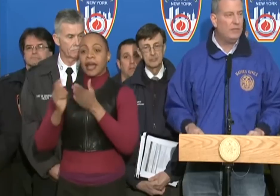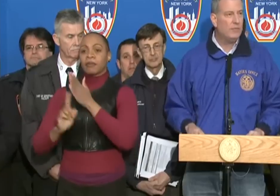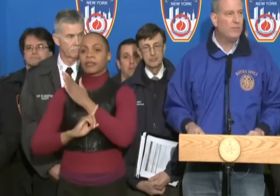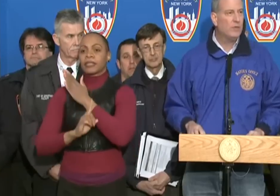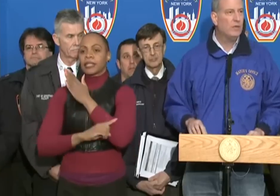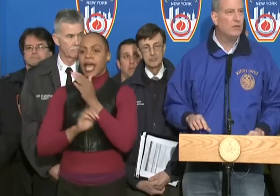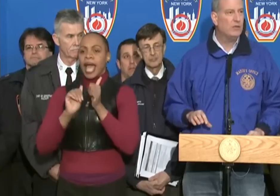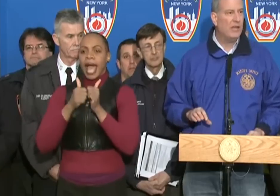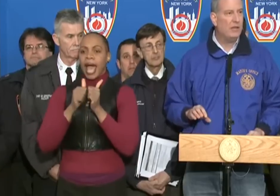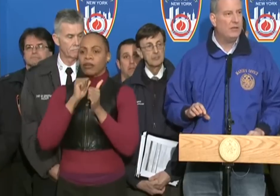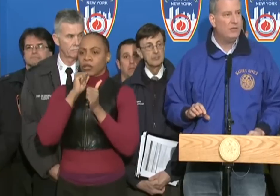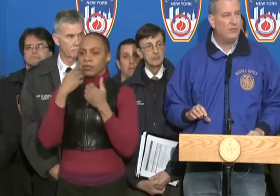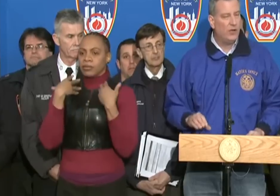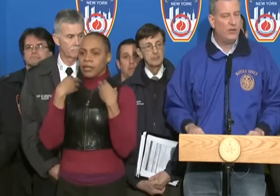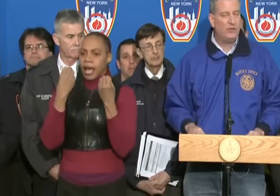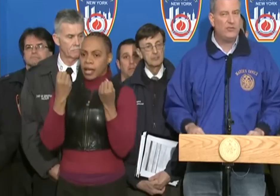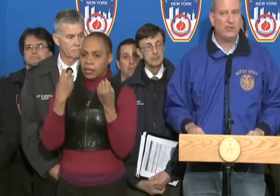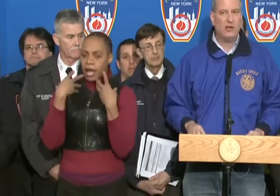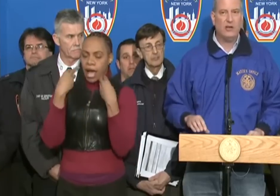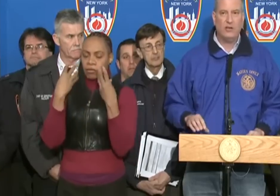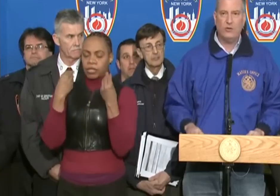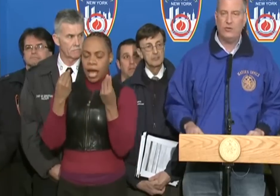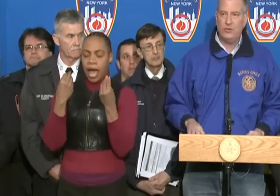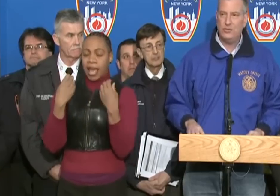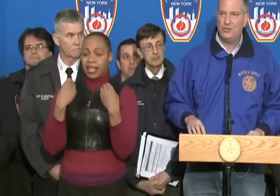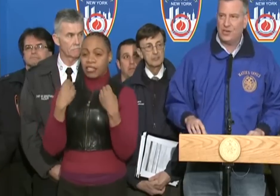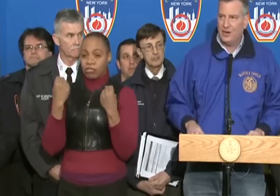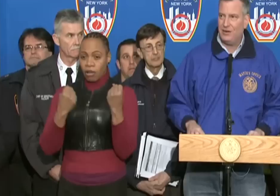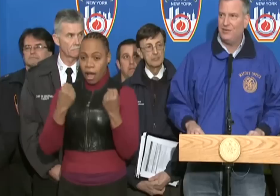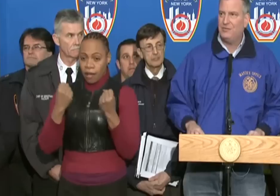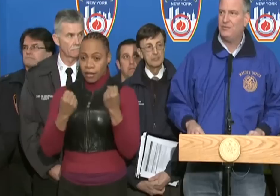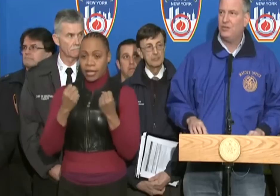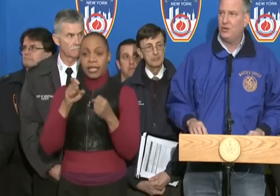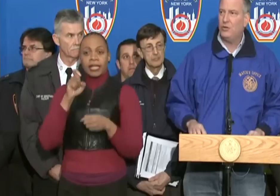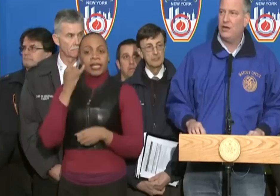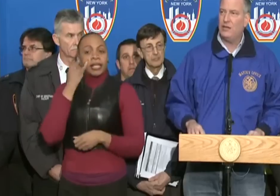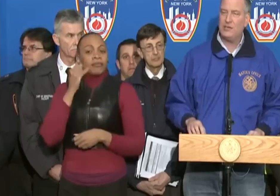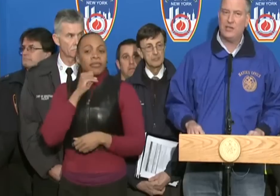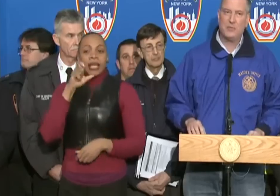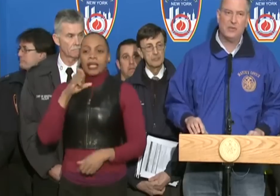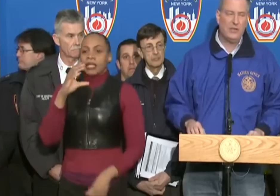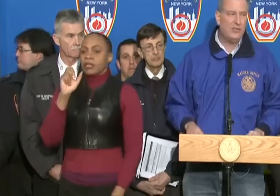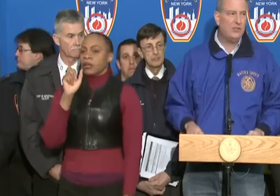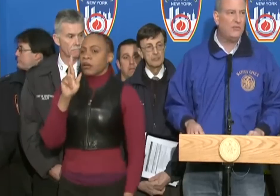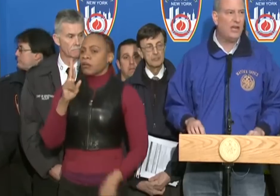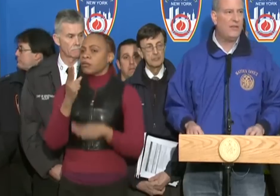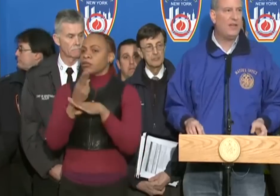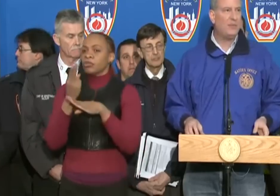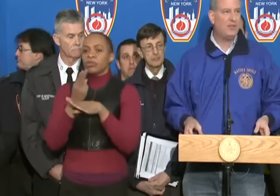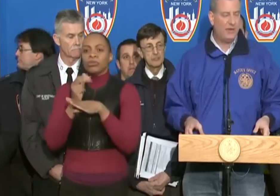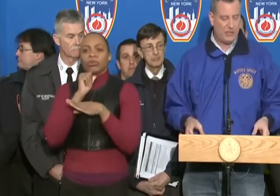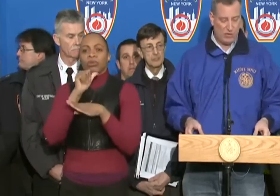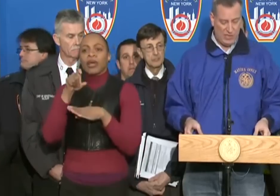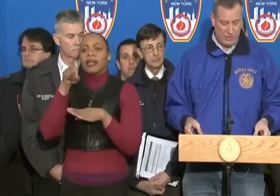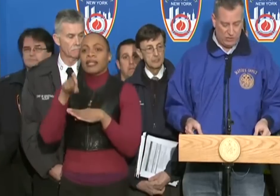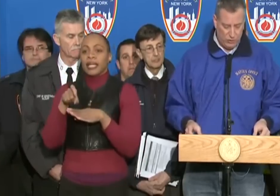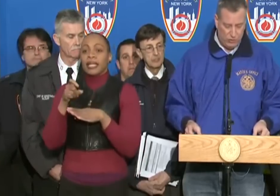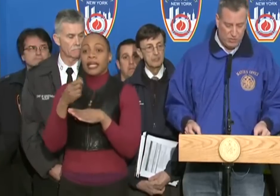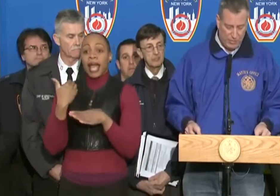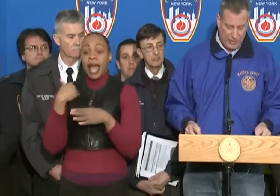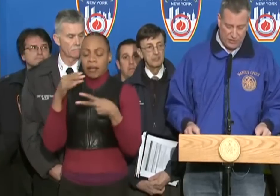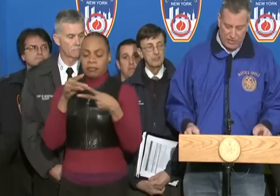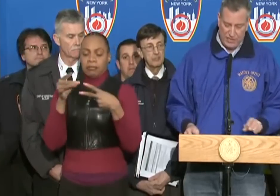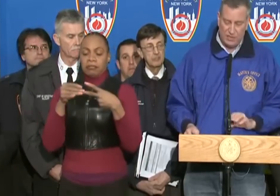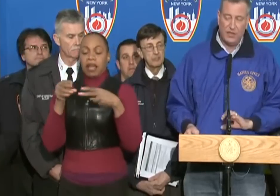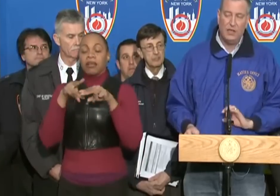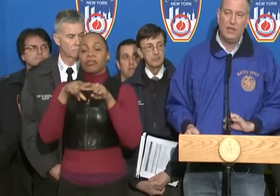the way. So again, if you don't need to use your car, don't use your car. Don't go out unless you absolutely need to. If you have the option of mass transit,